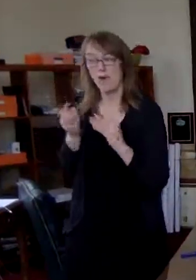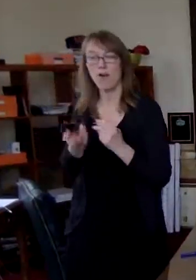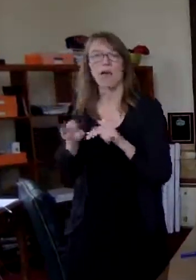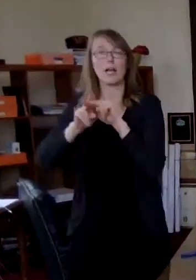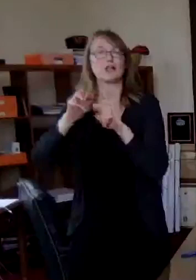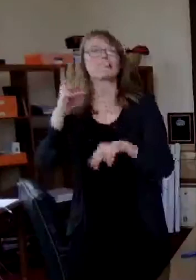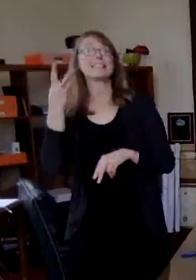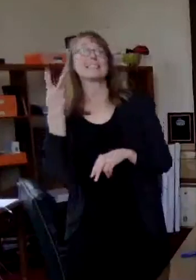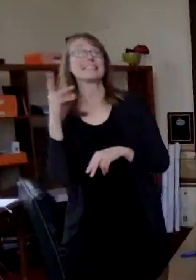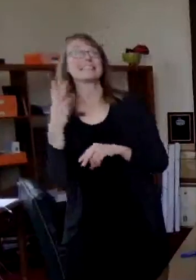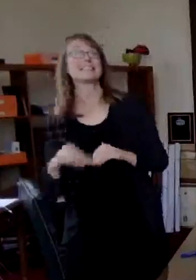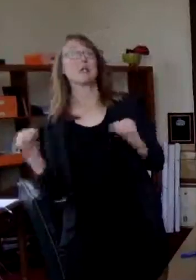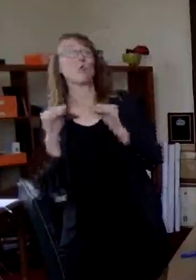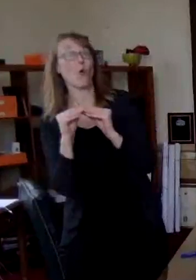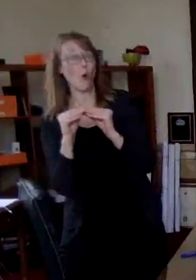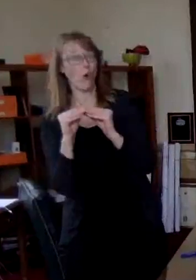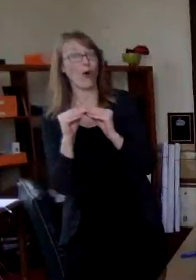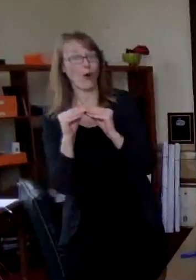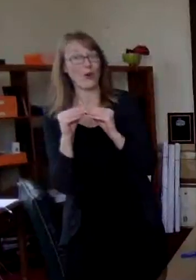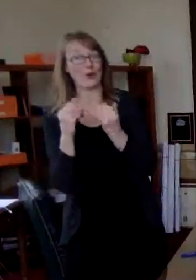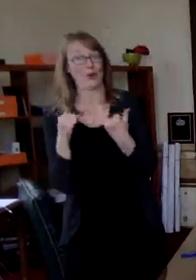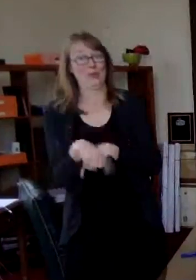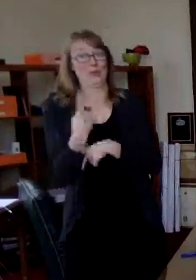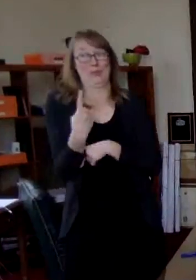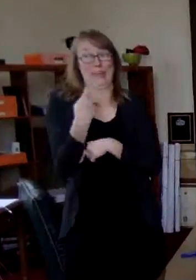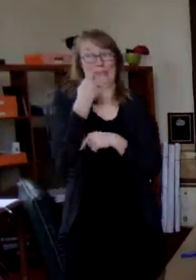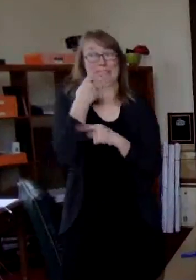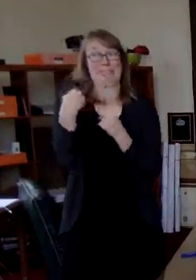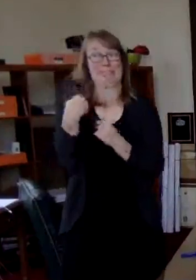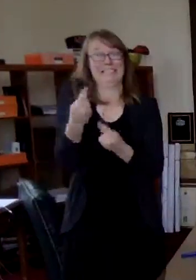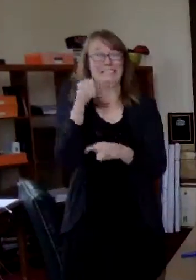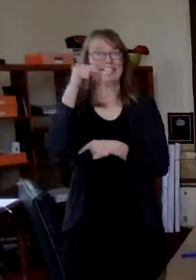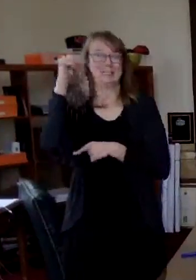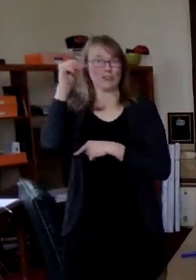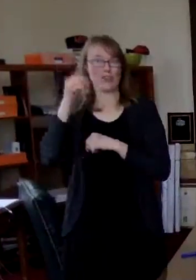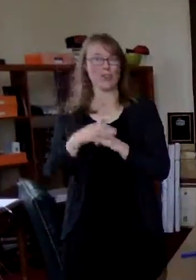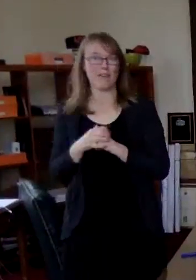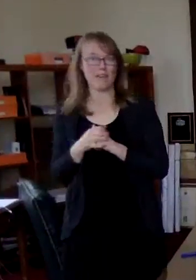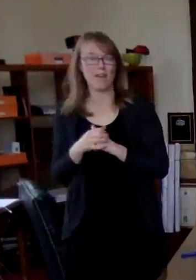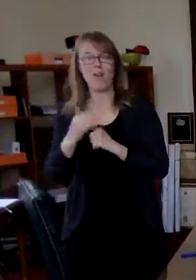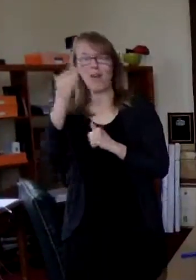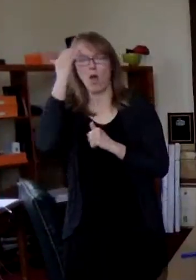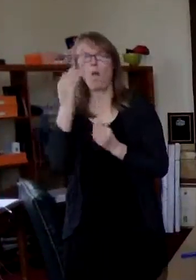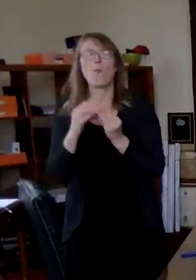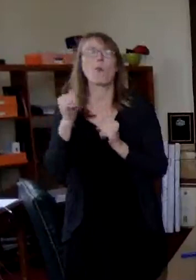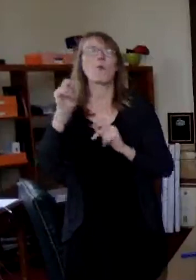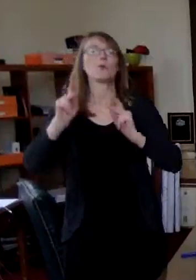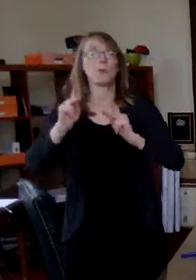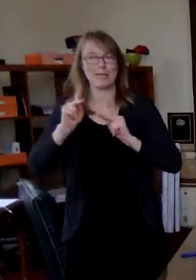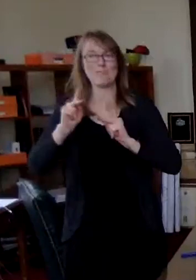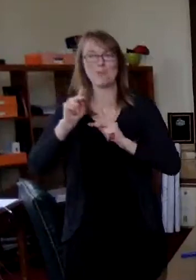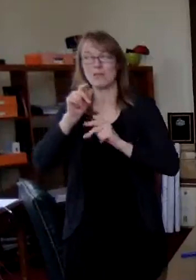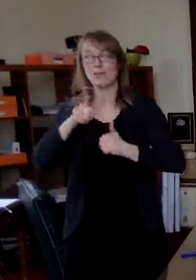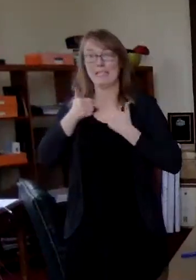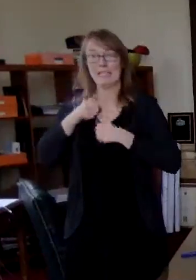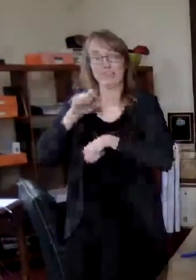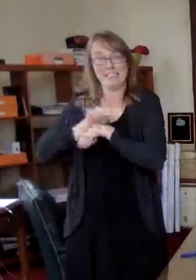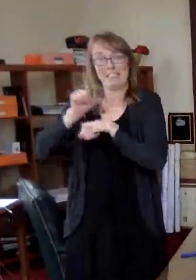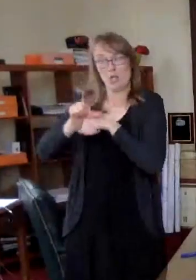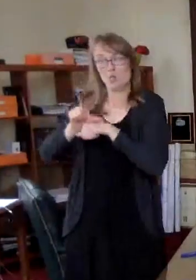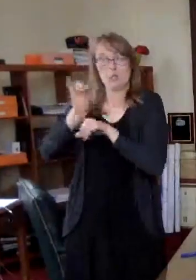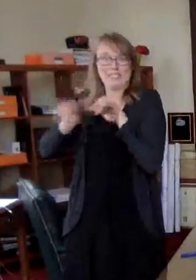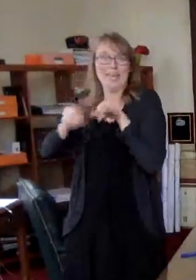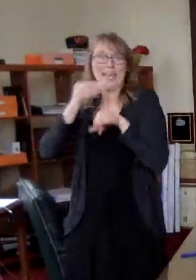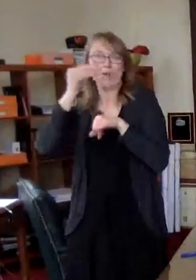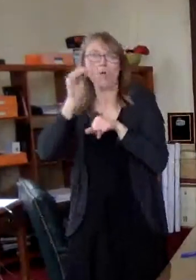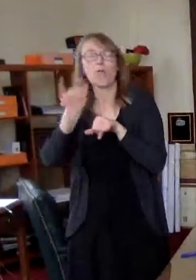That's why it's so important to adhere to the stay-at-home order. And I know most St. Louisans are, if they can, adhering to that order.